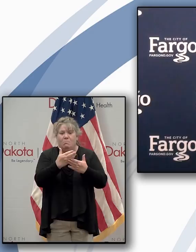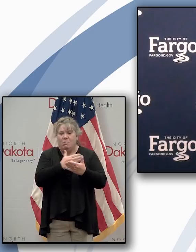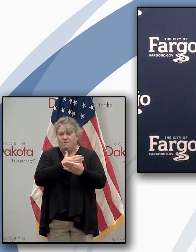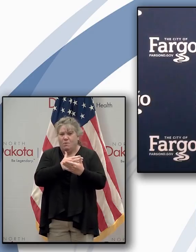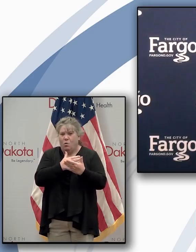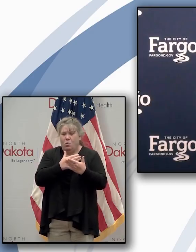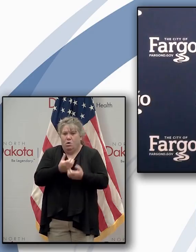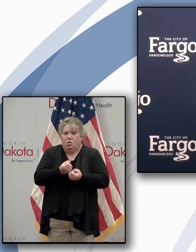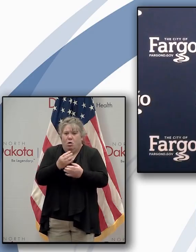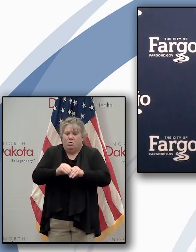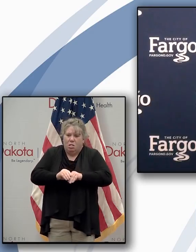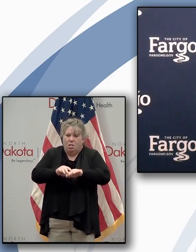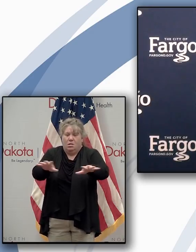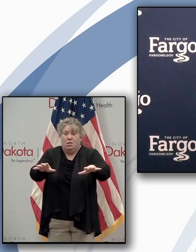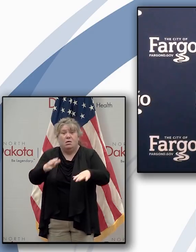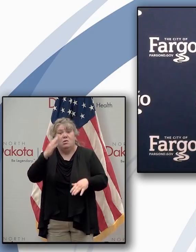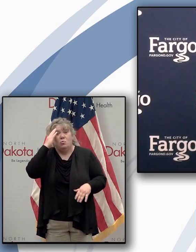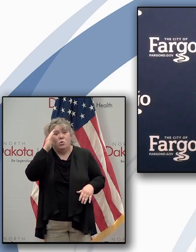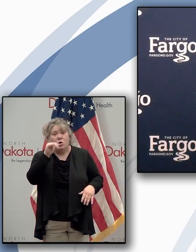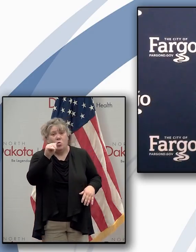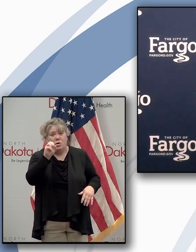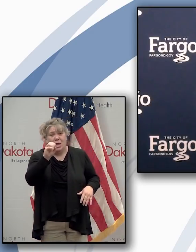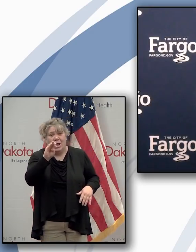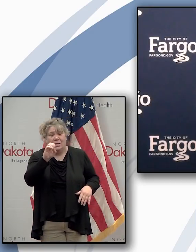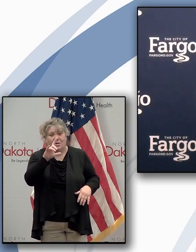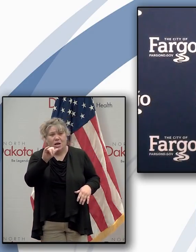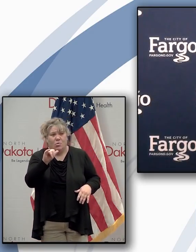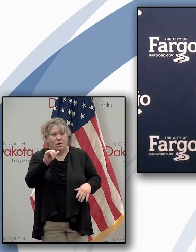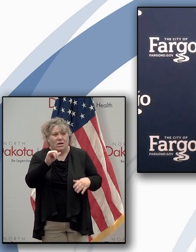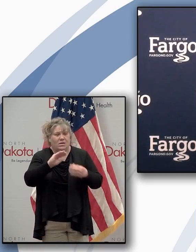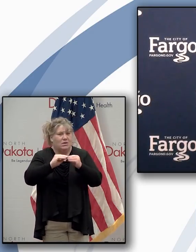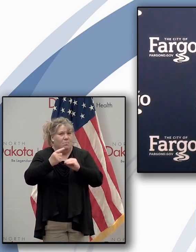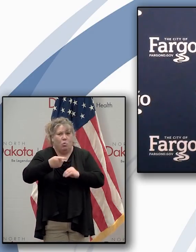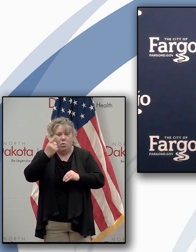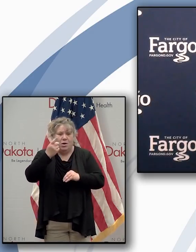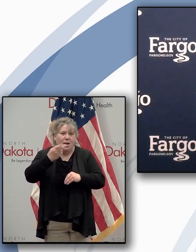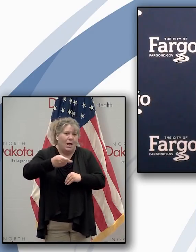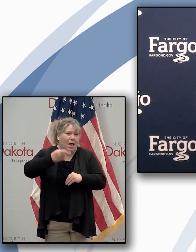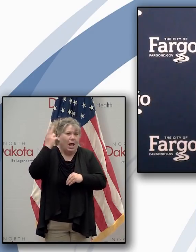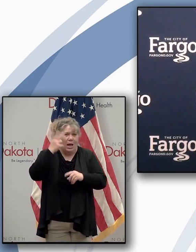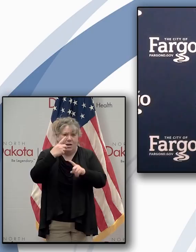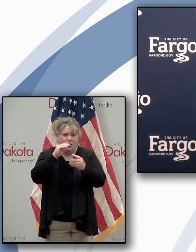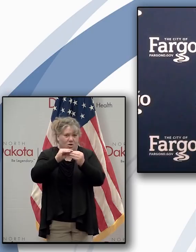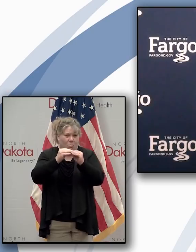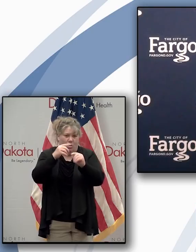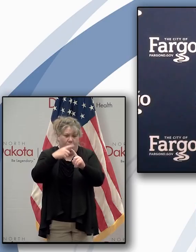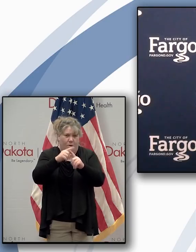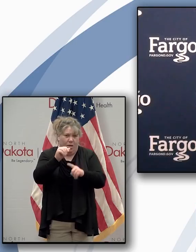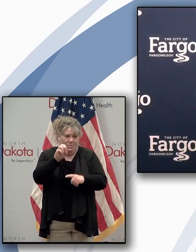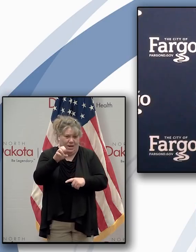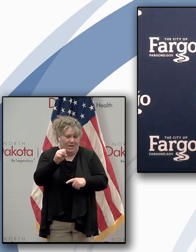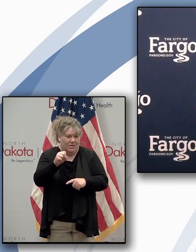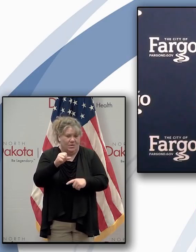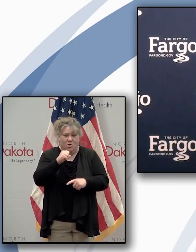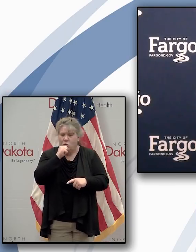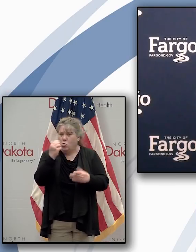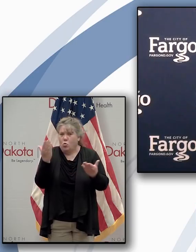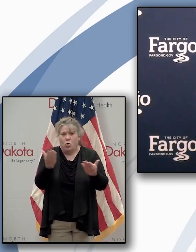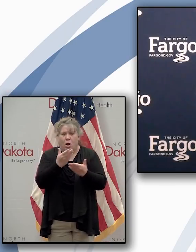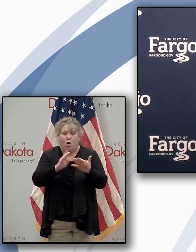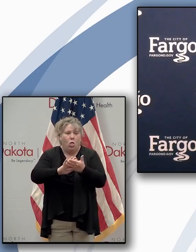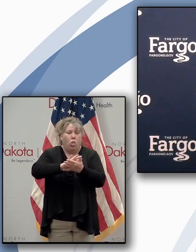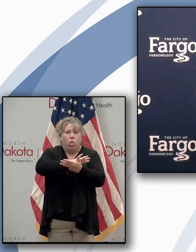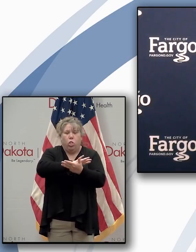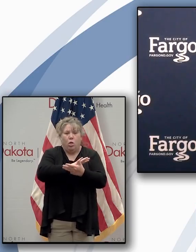outbreaks. We know that Cass County is leading the state in the highest percentage of positive cases, and we're not here to hide those positive